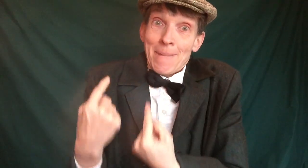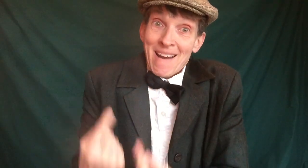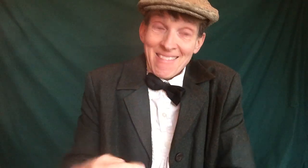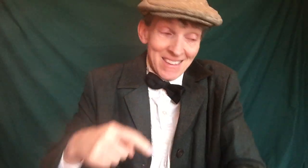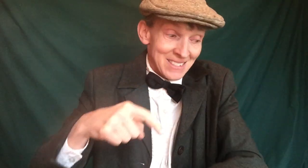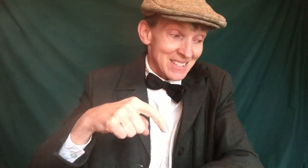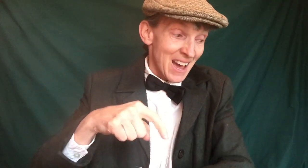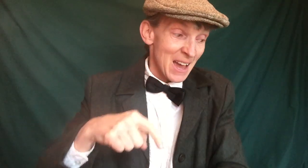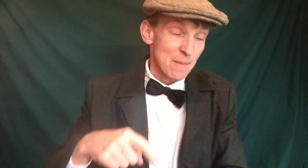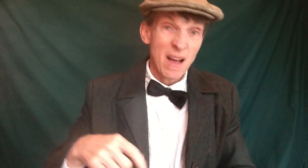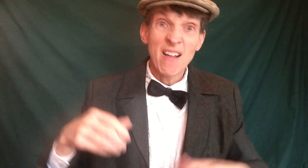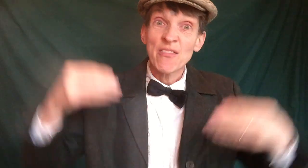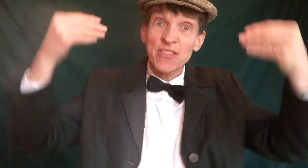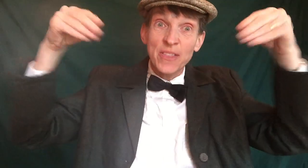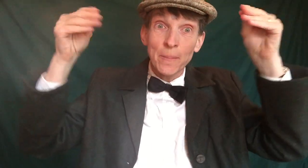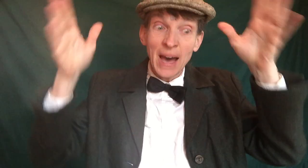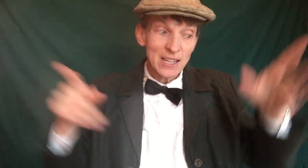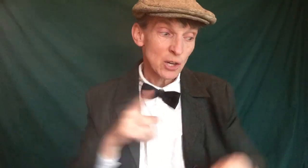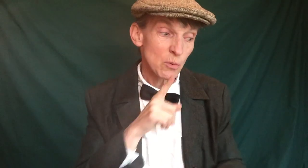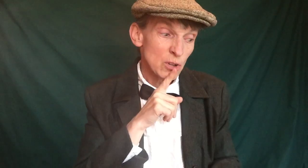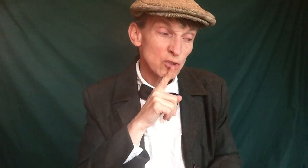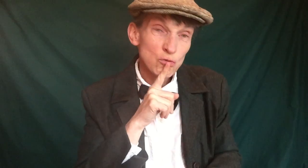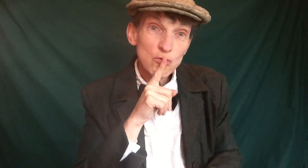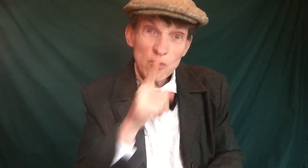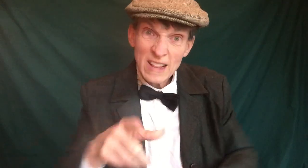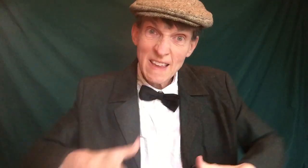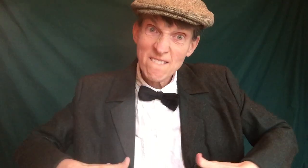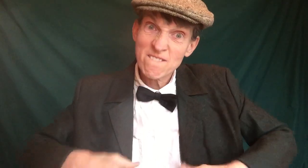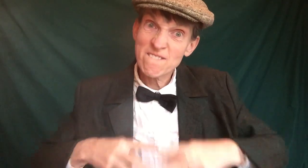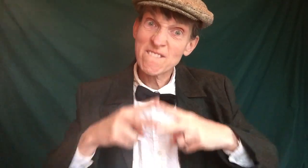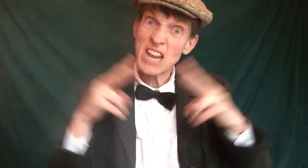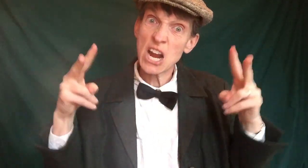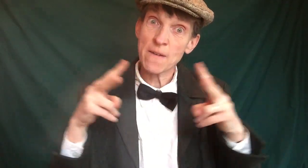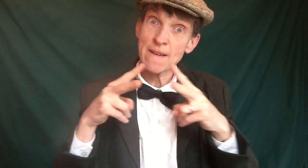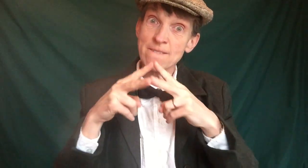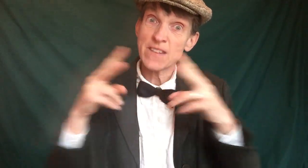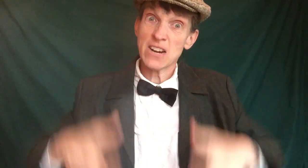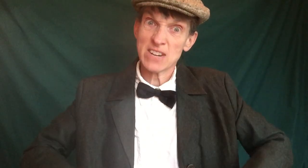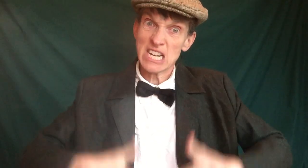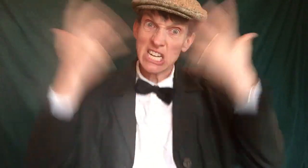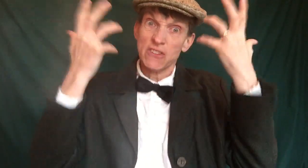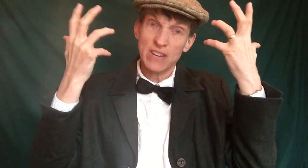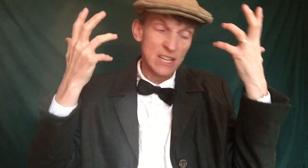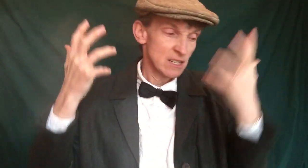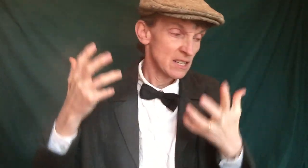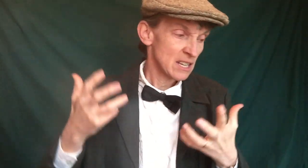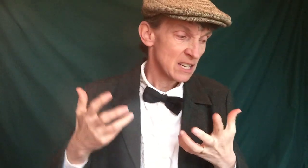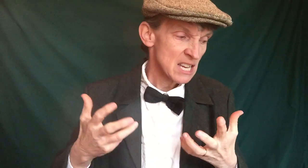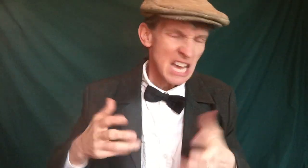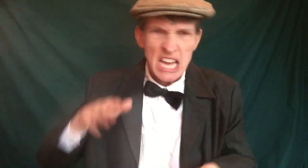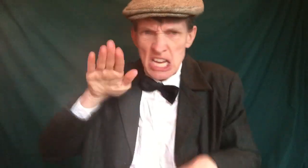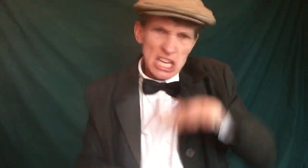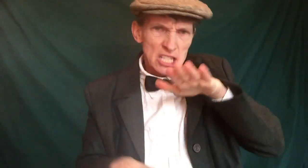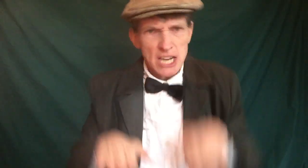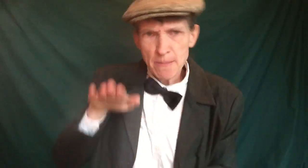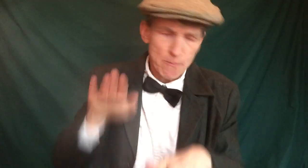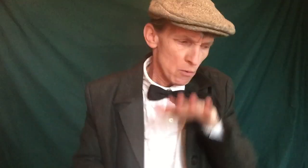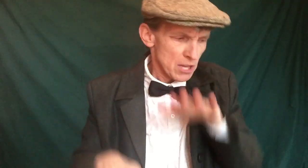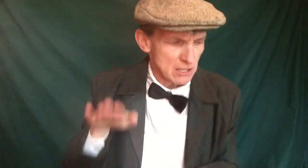By this time, the peddler was really very, very angry. He stamped both his